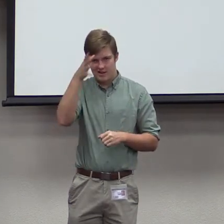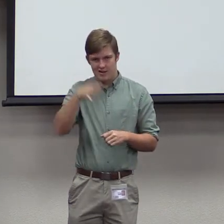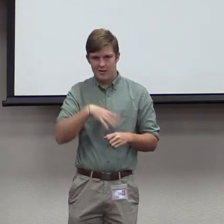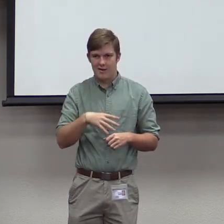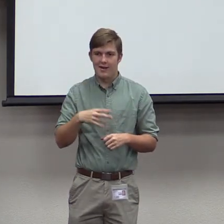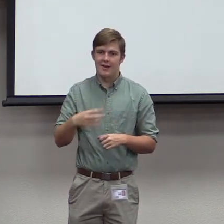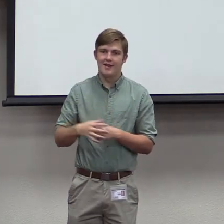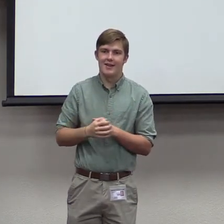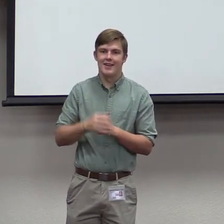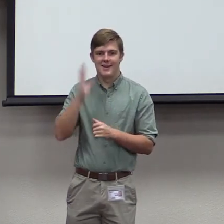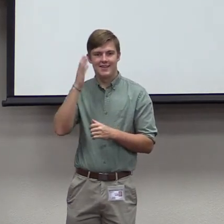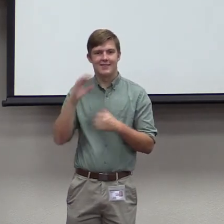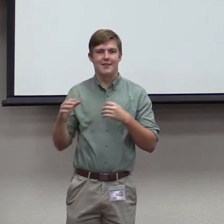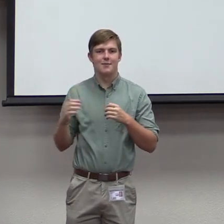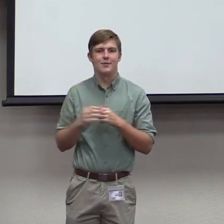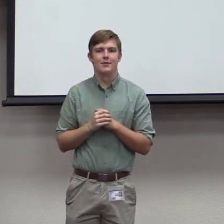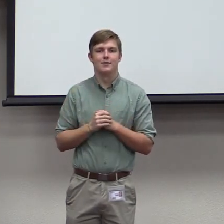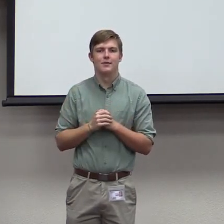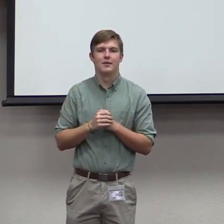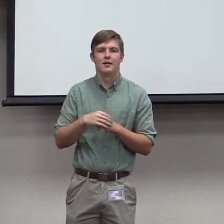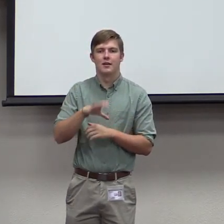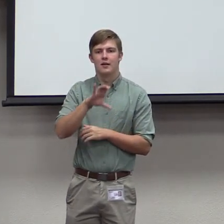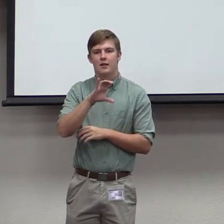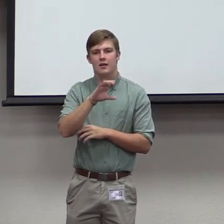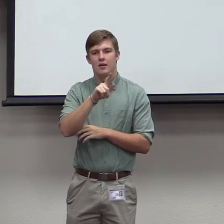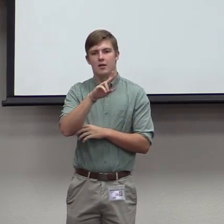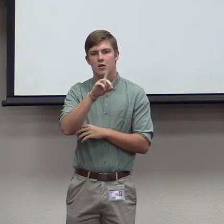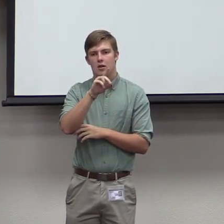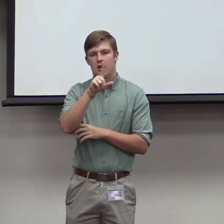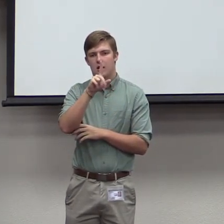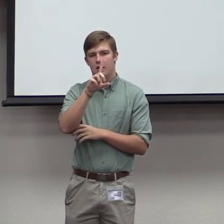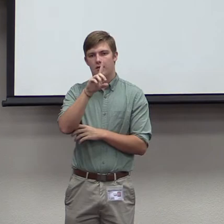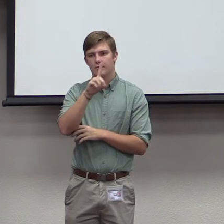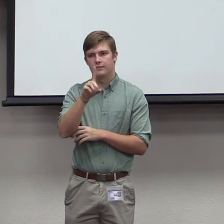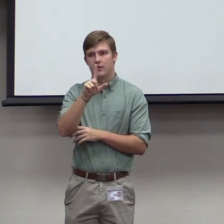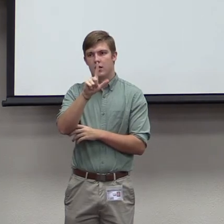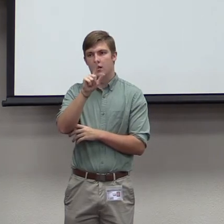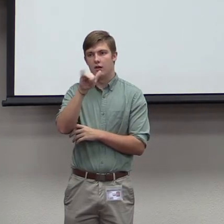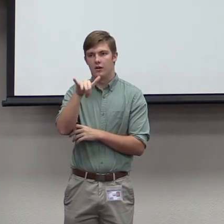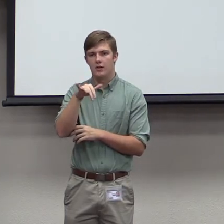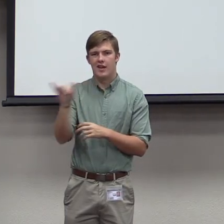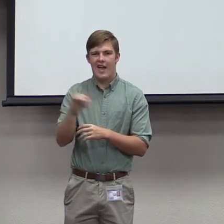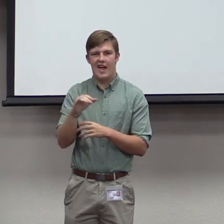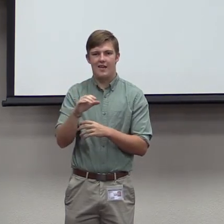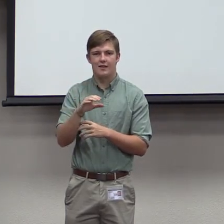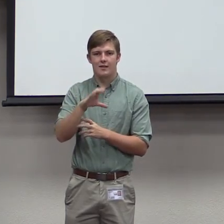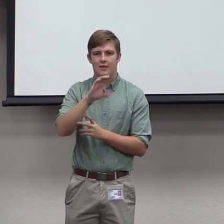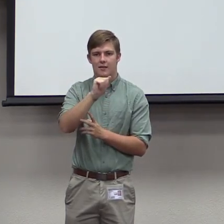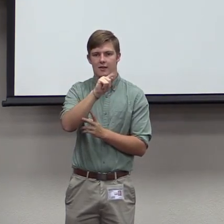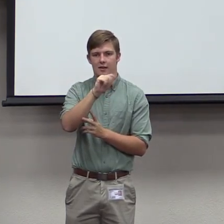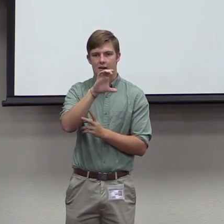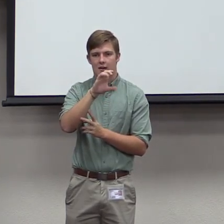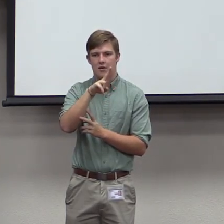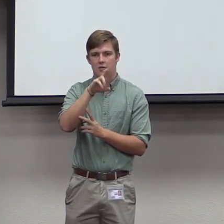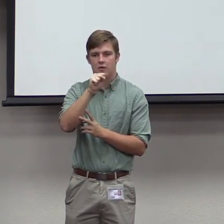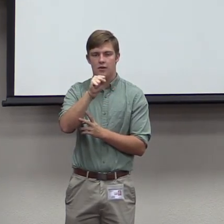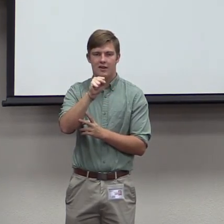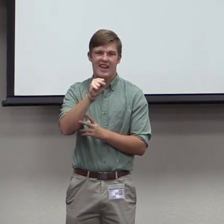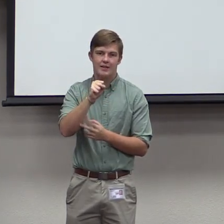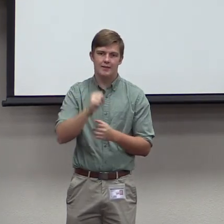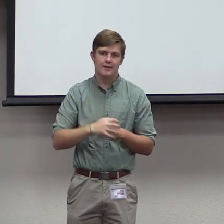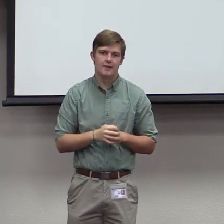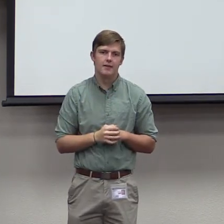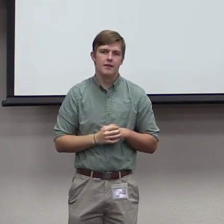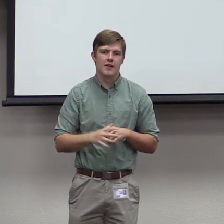cuddly as a cactus, doesn't he? I mean, my goodness, he's a great guy. I'll tell you what he is.